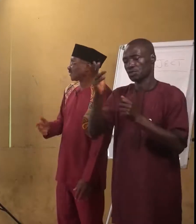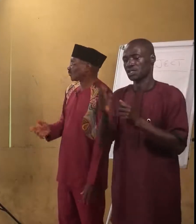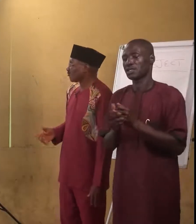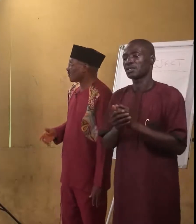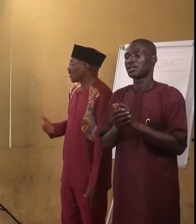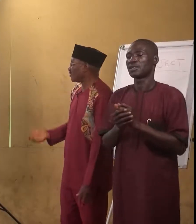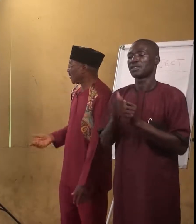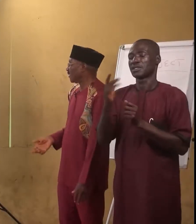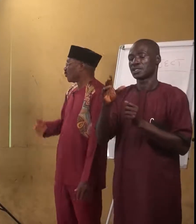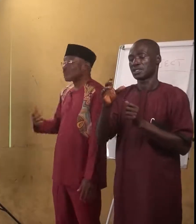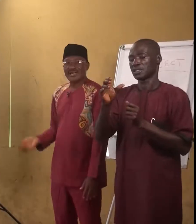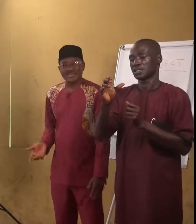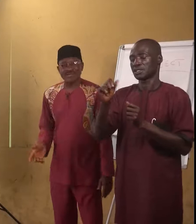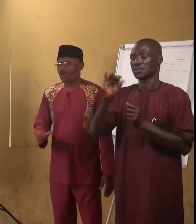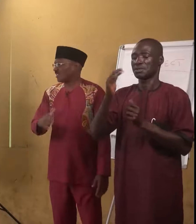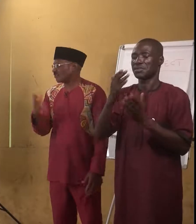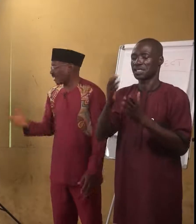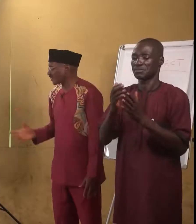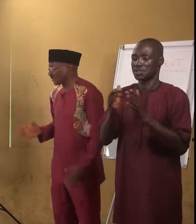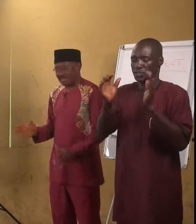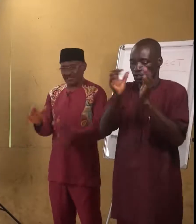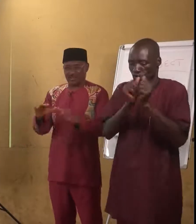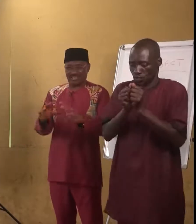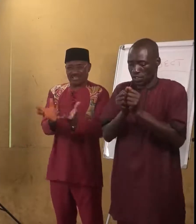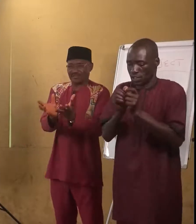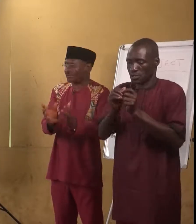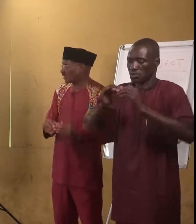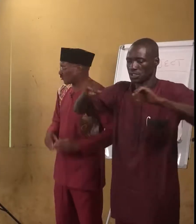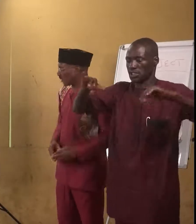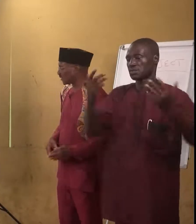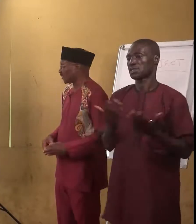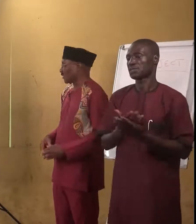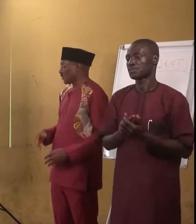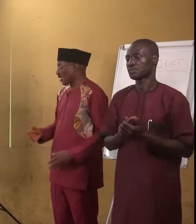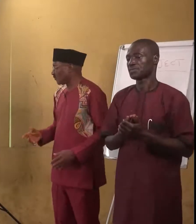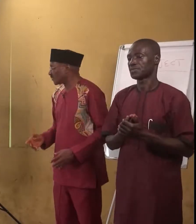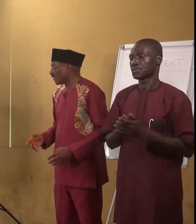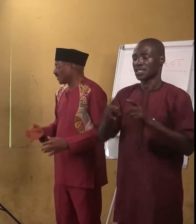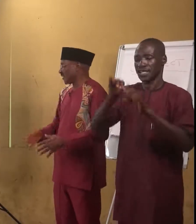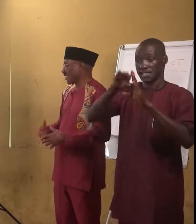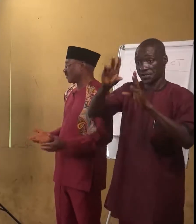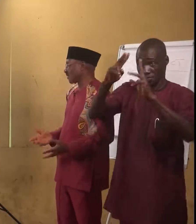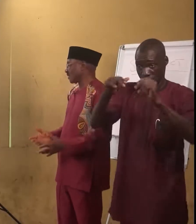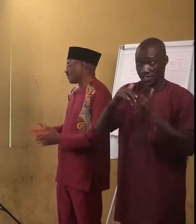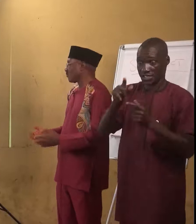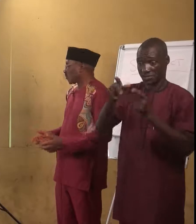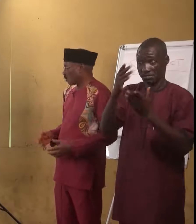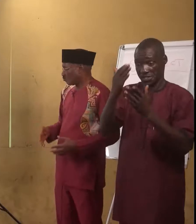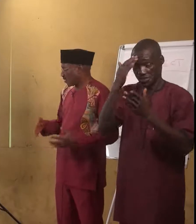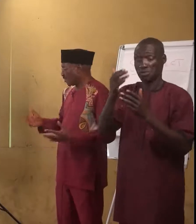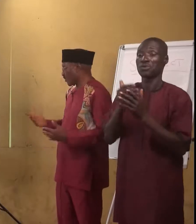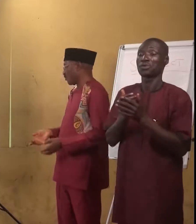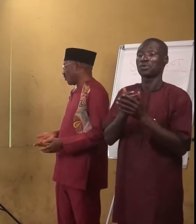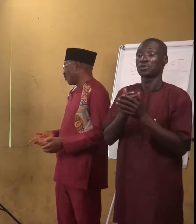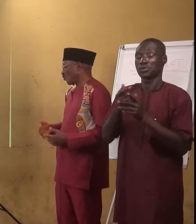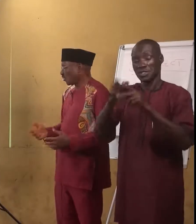The settlement may be nucleated or dispersed depending on the size of the settlement, right? The inhabitants there may